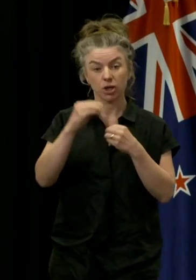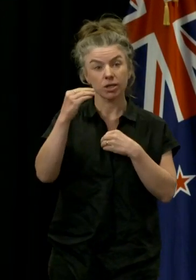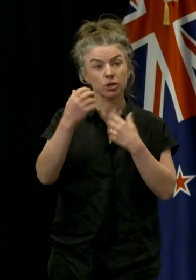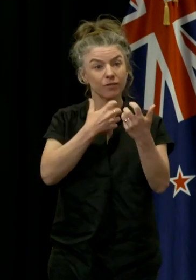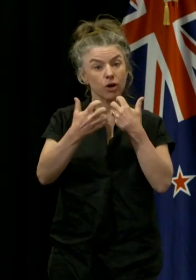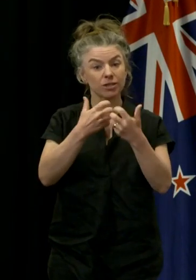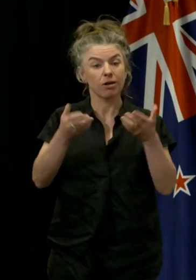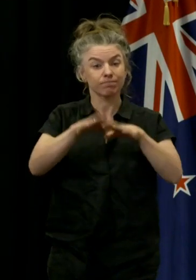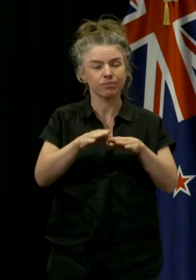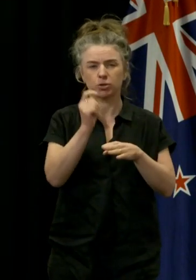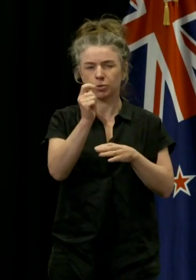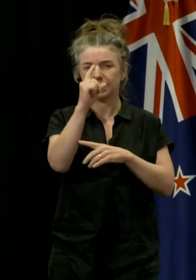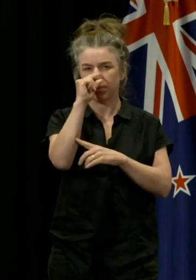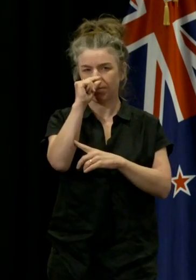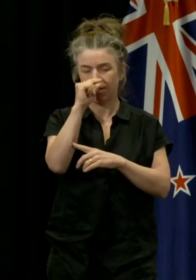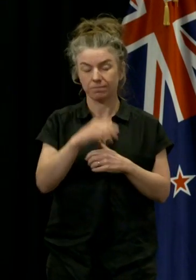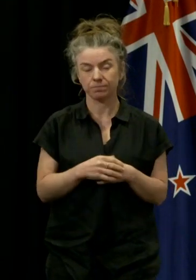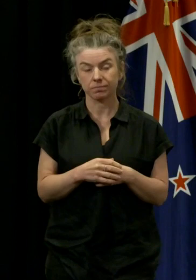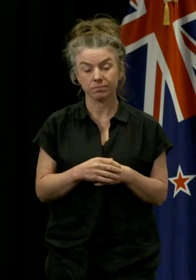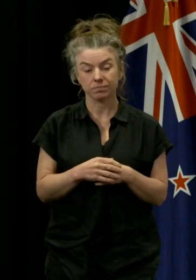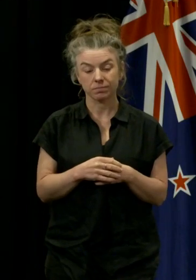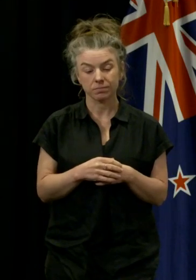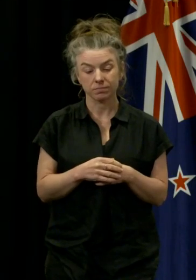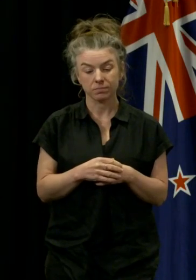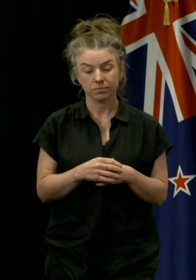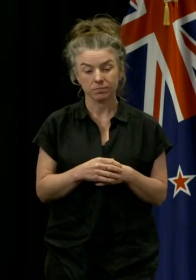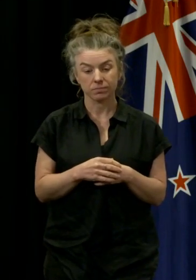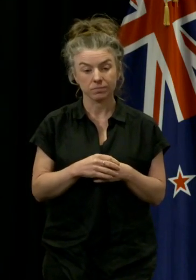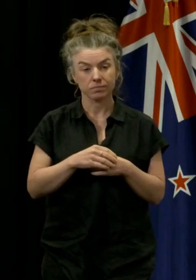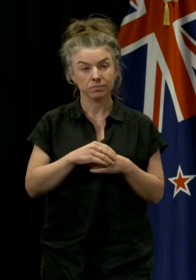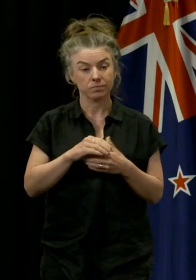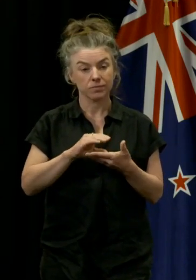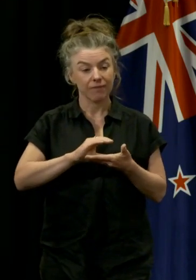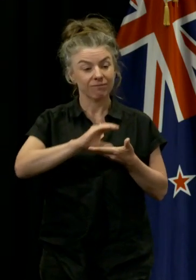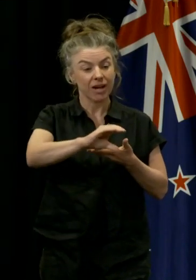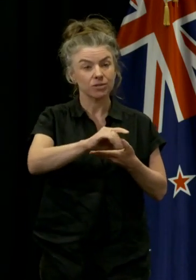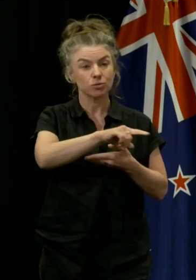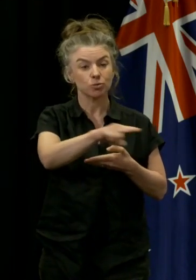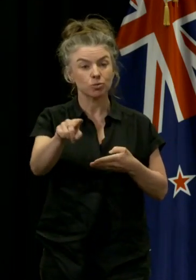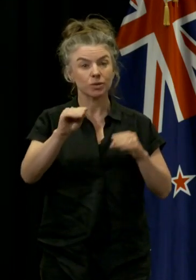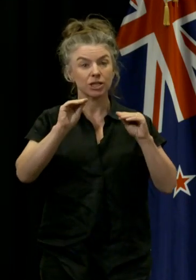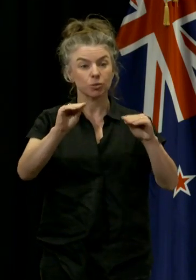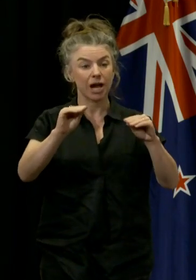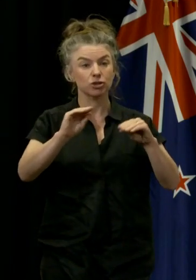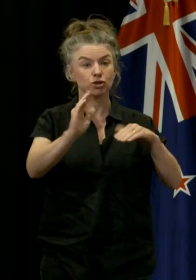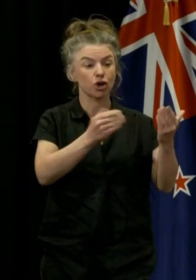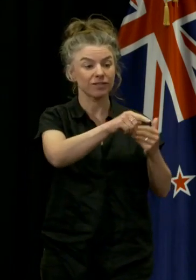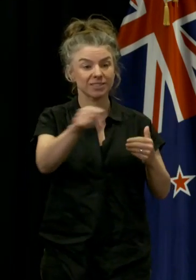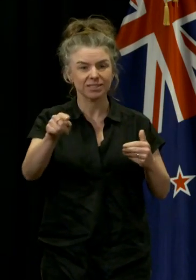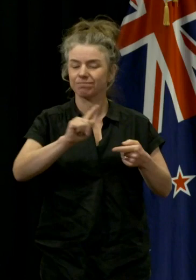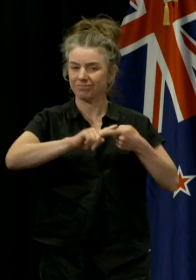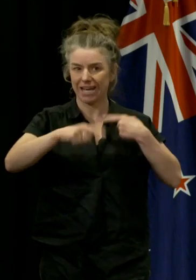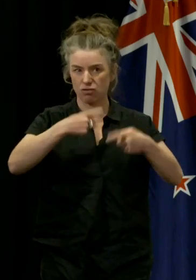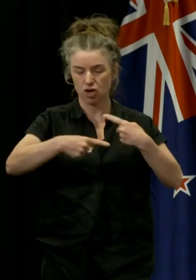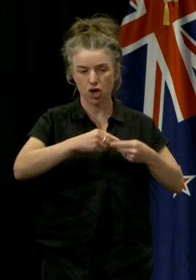possible. Funding for all education providers will continue to flow as normal. Funding